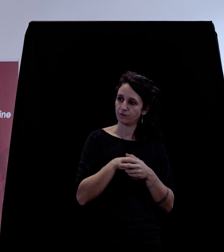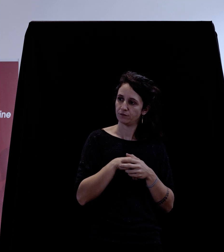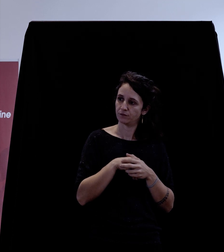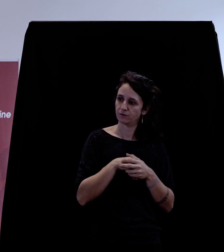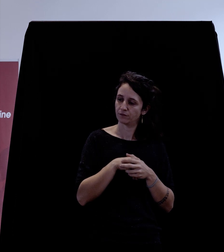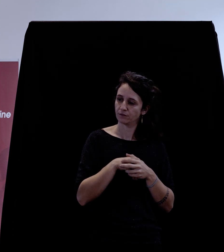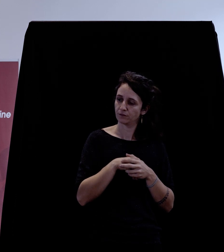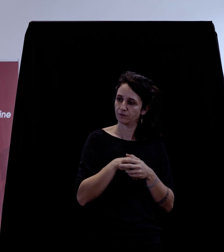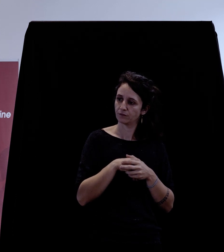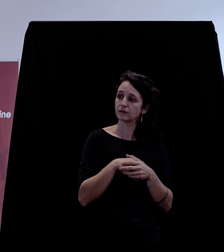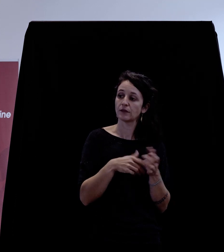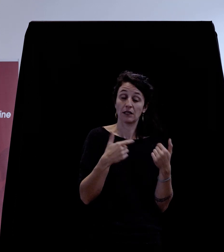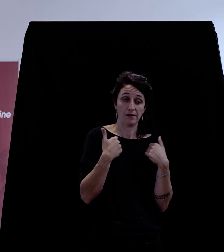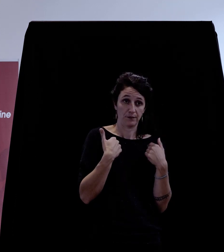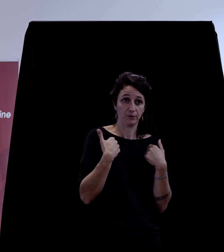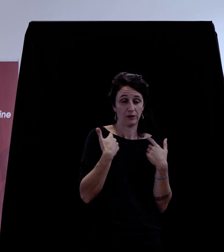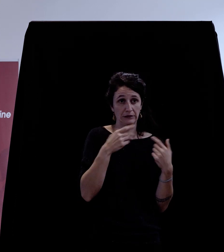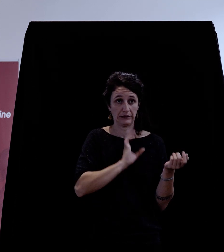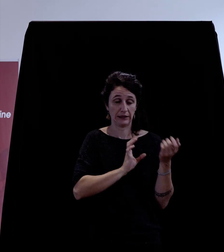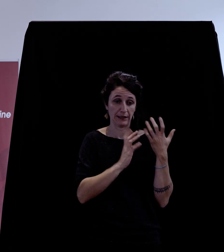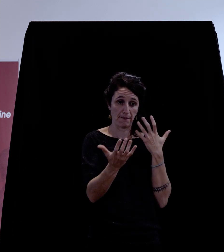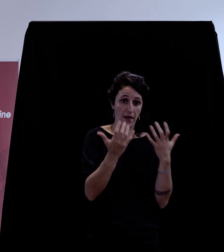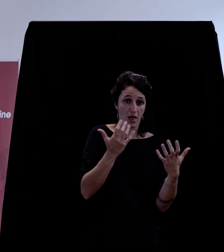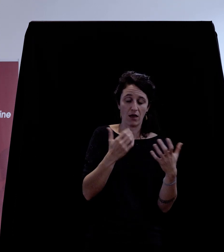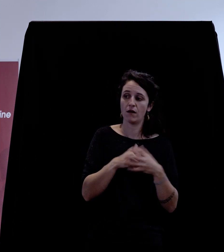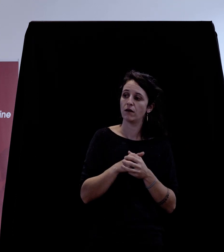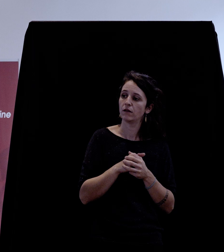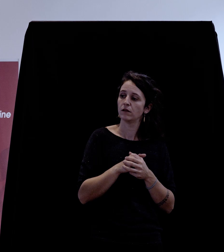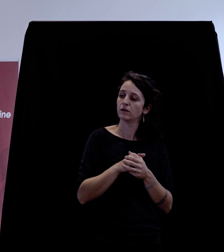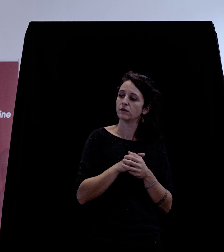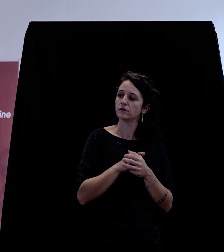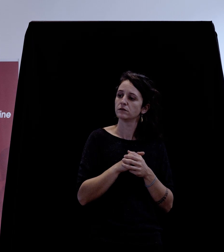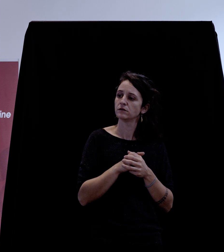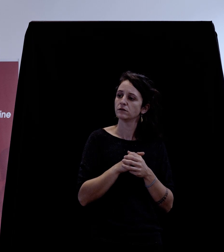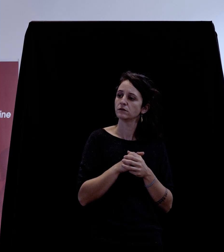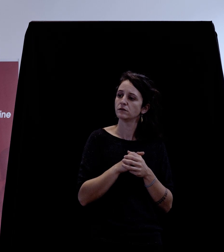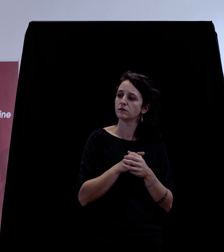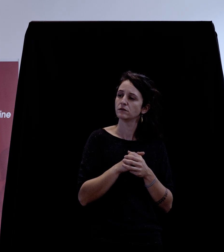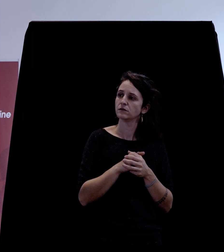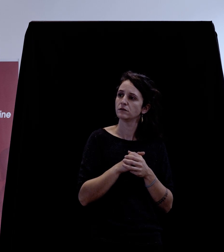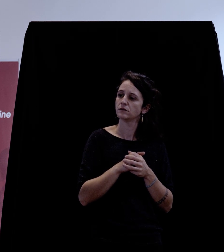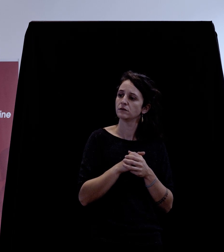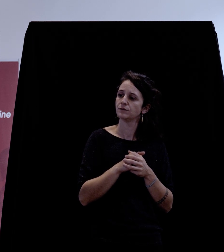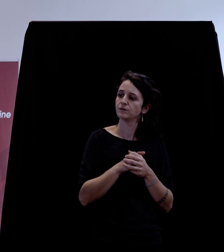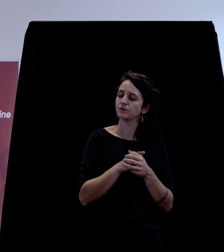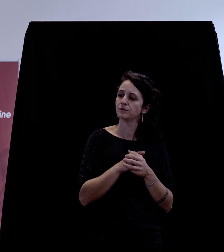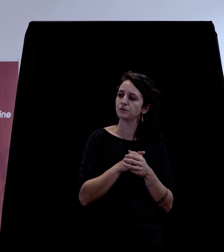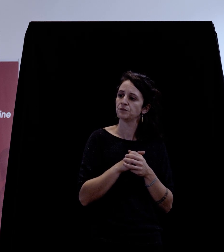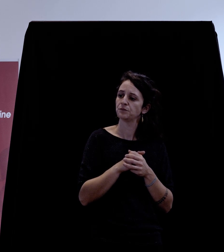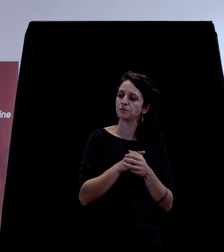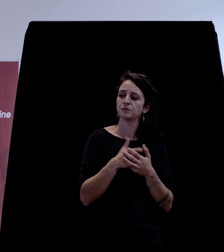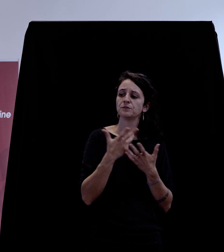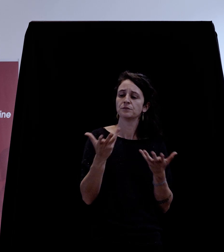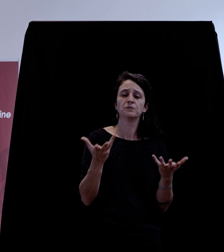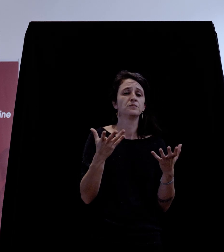aggressive, restless, irritable, tantrums, defiance, because I don't think we always think of those things as